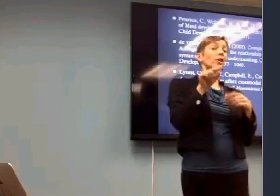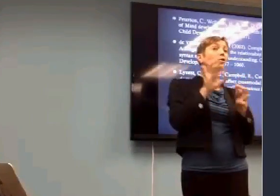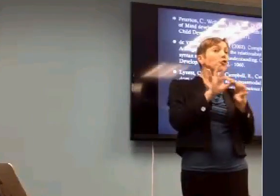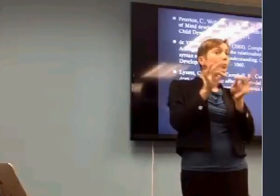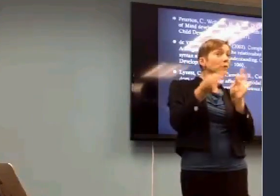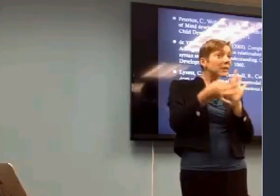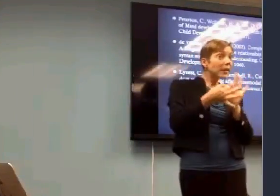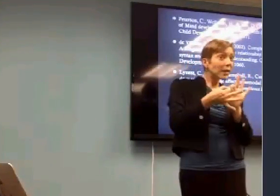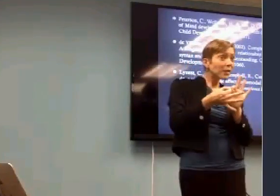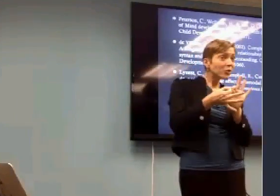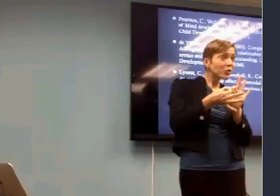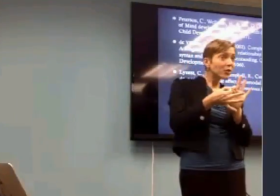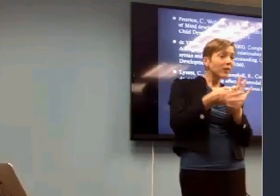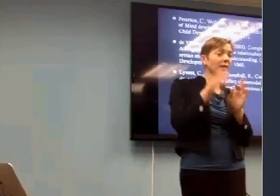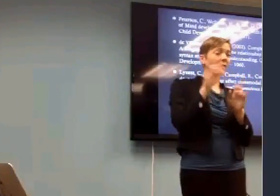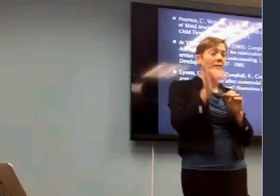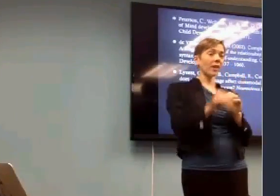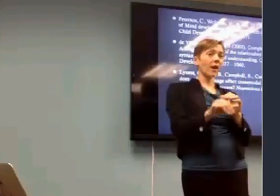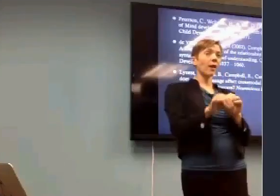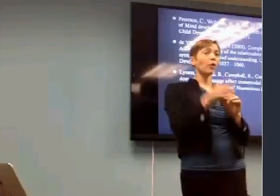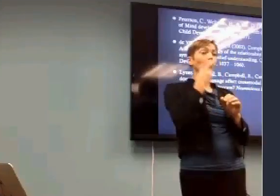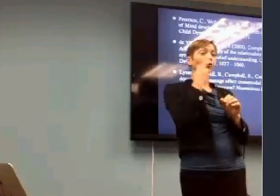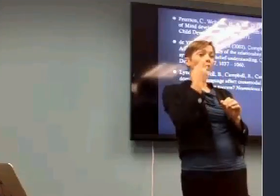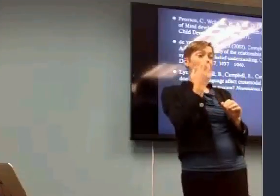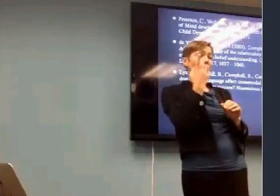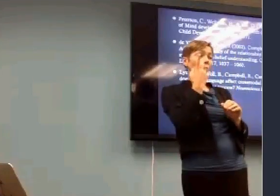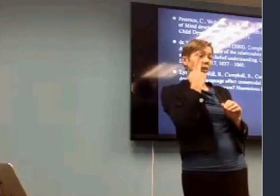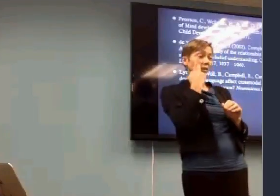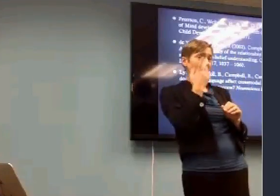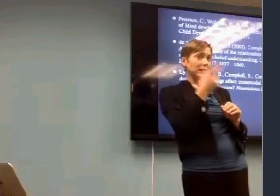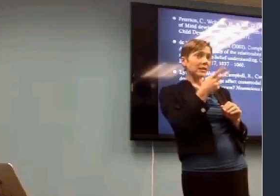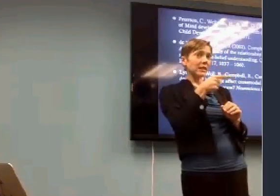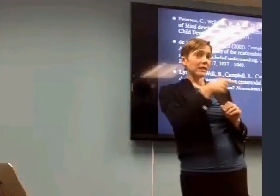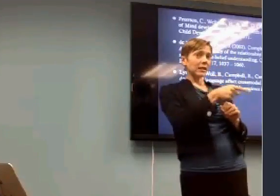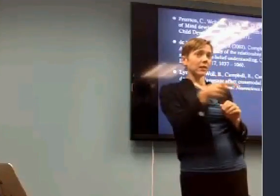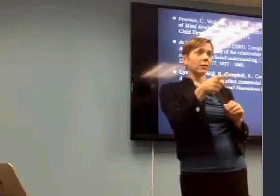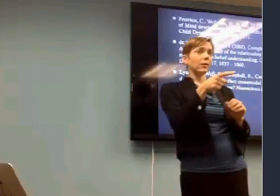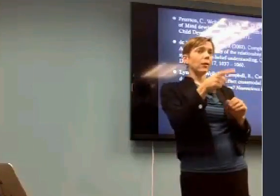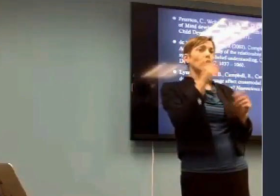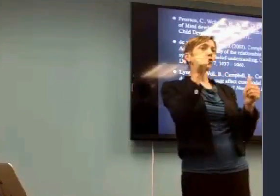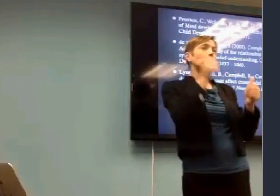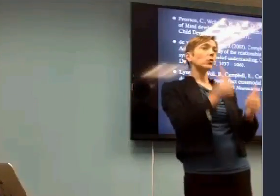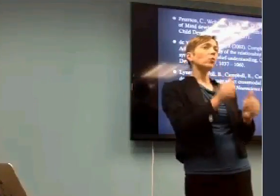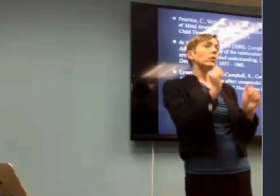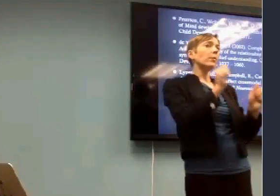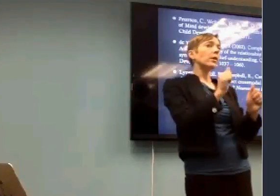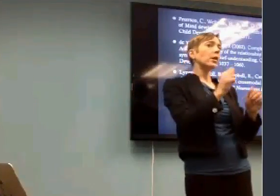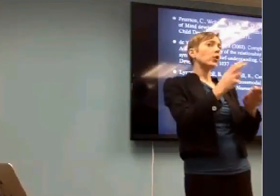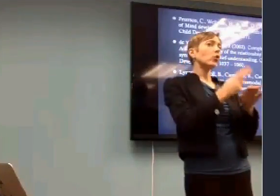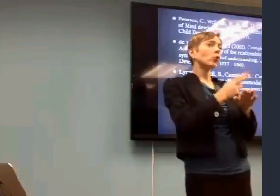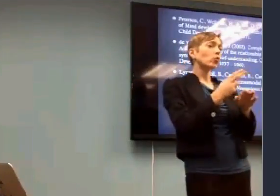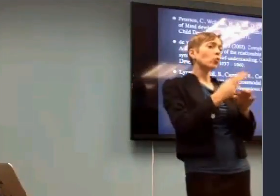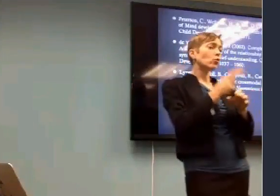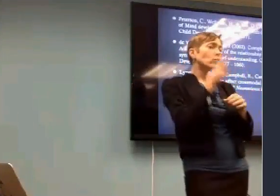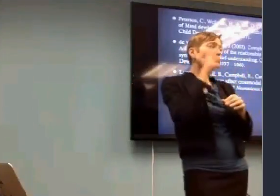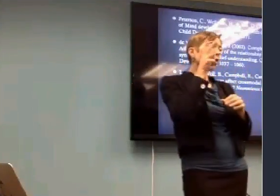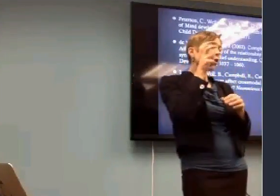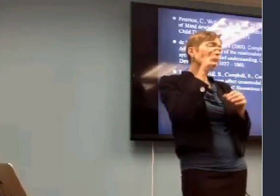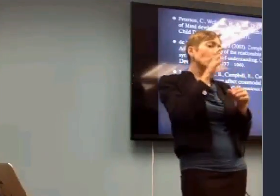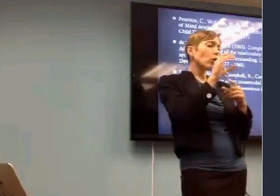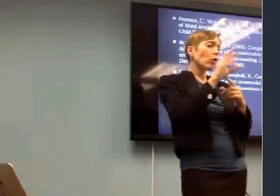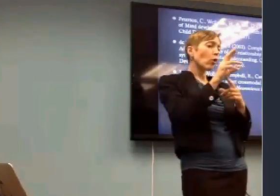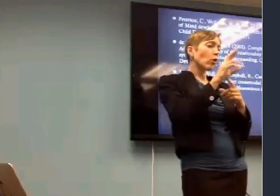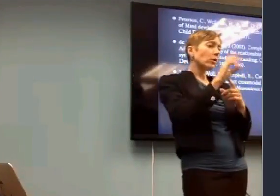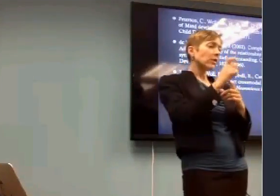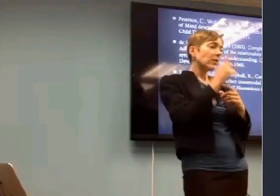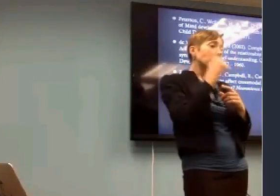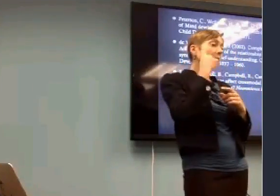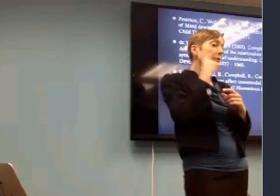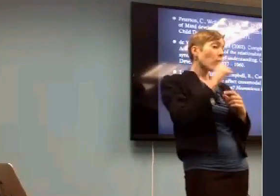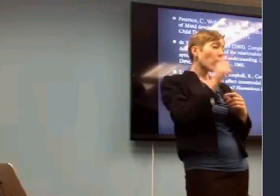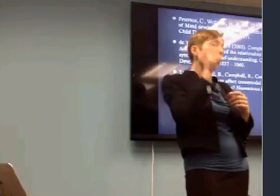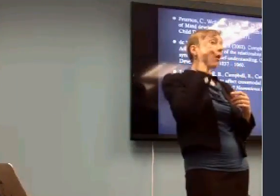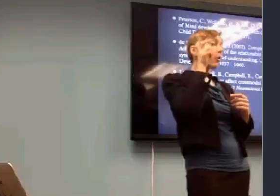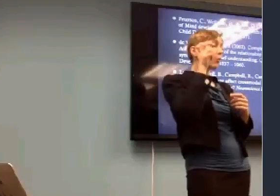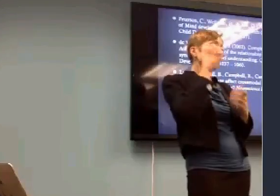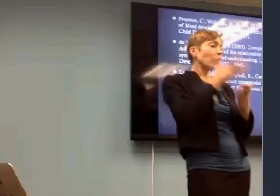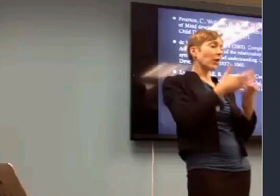for. So their interpretation that the reason why we see these reduced abilities to use the auditory cortex